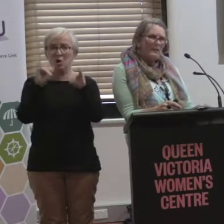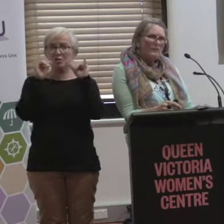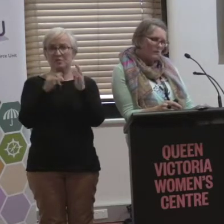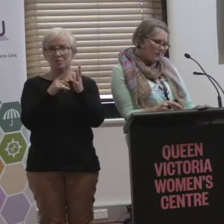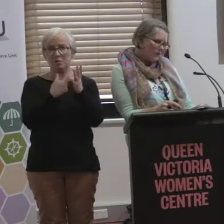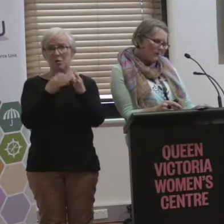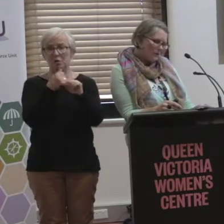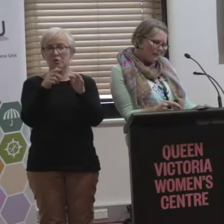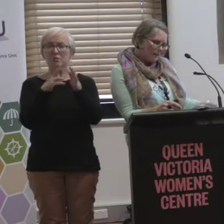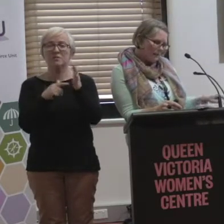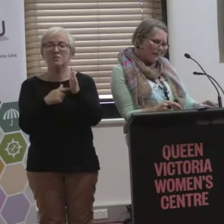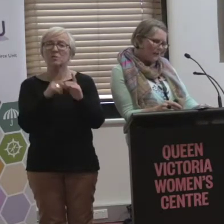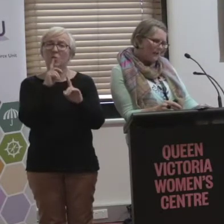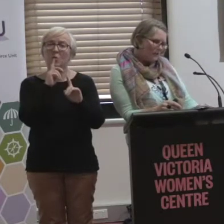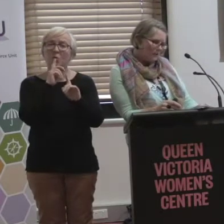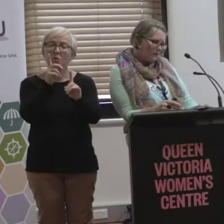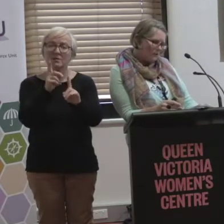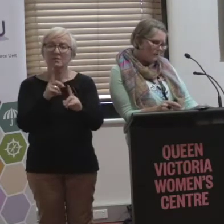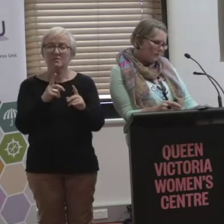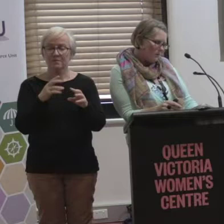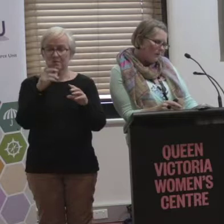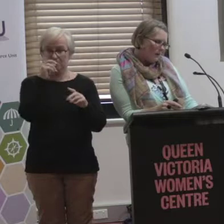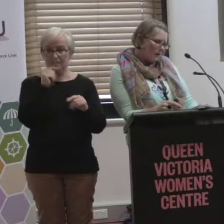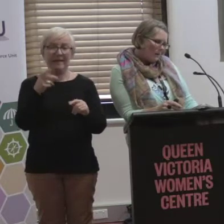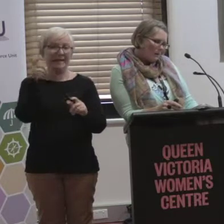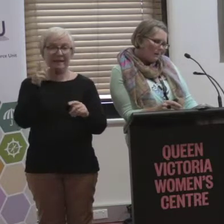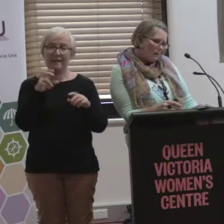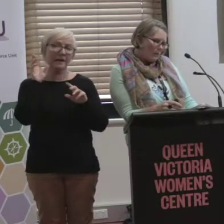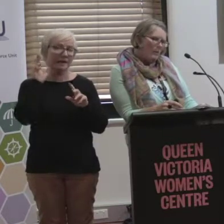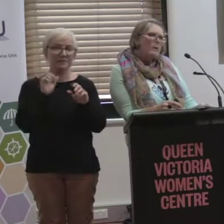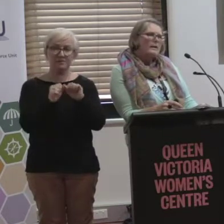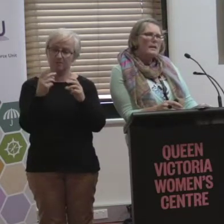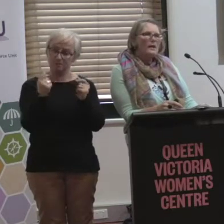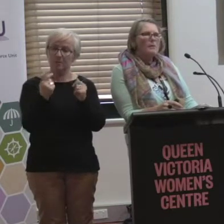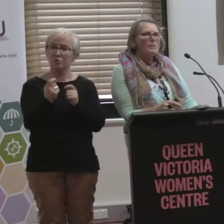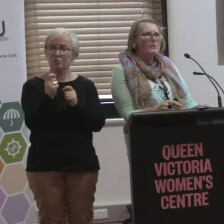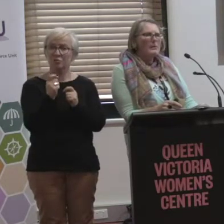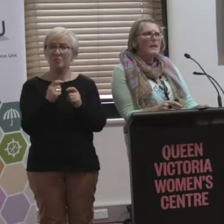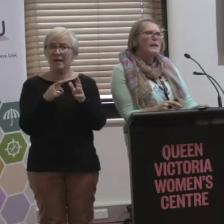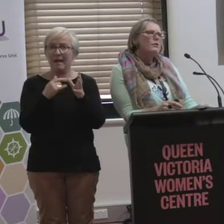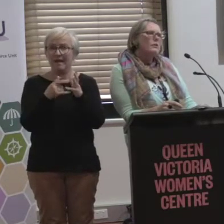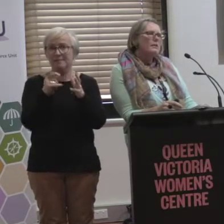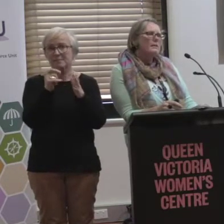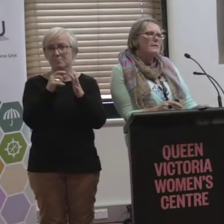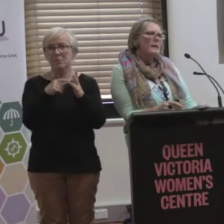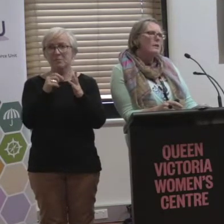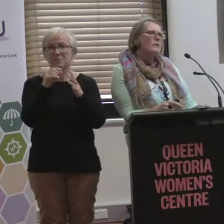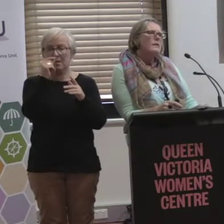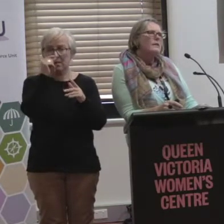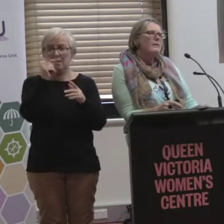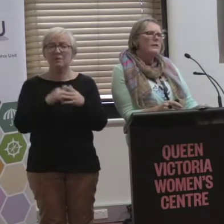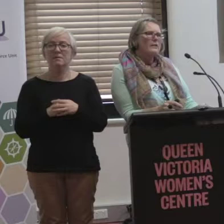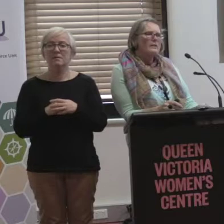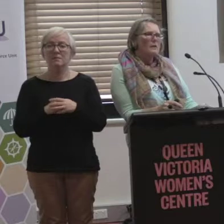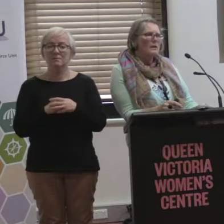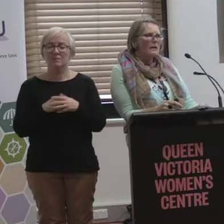hear these orders, these applications as soon as possible. We would always encourage people again during business hours,